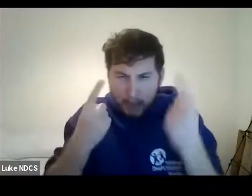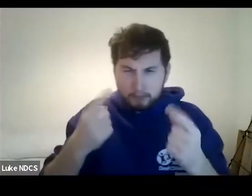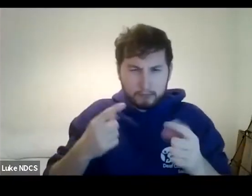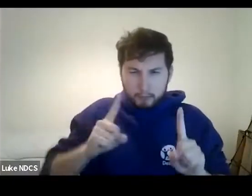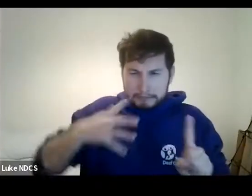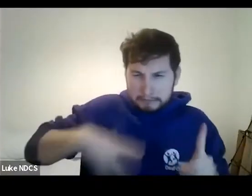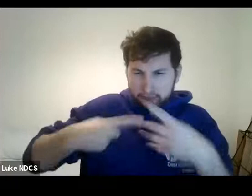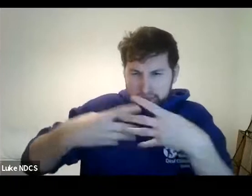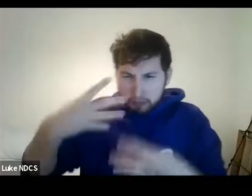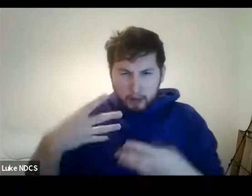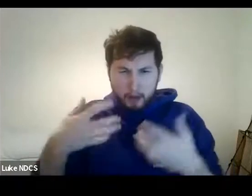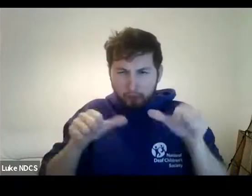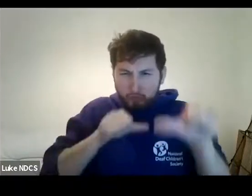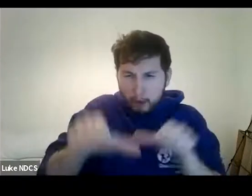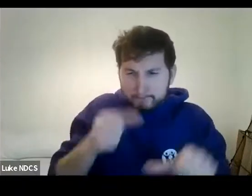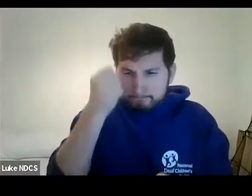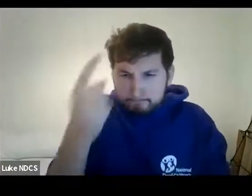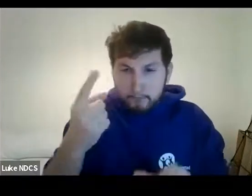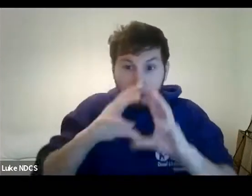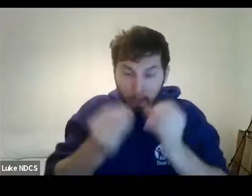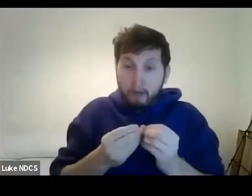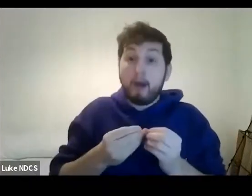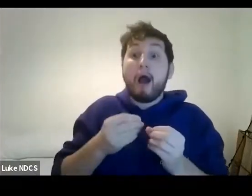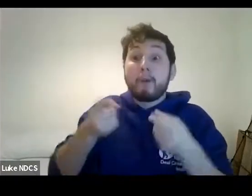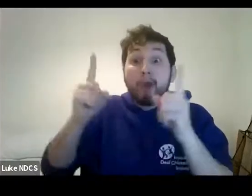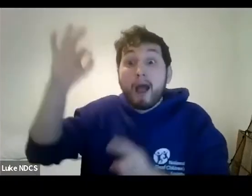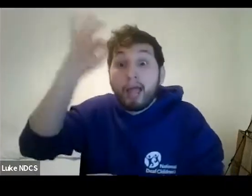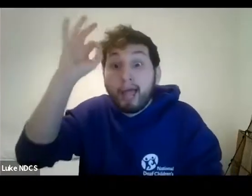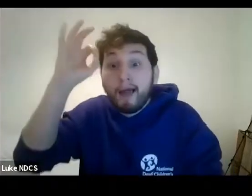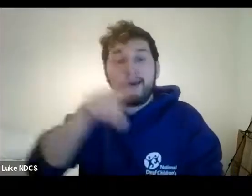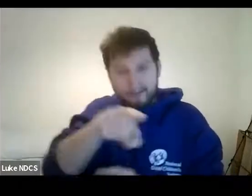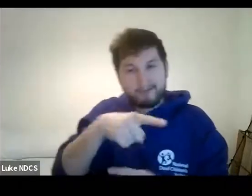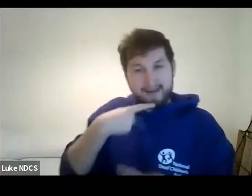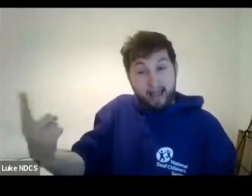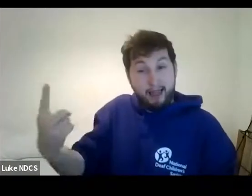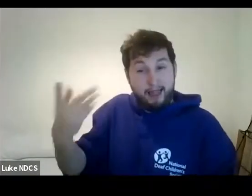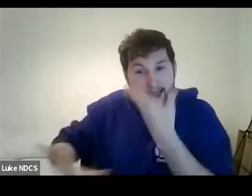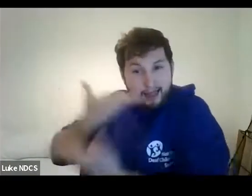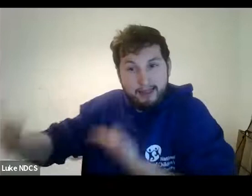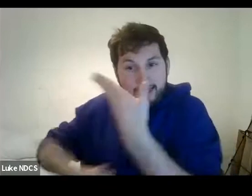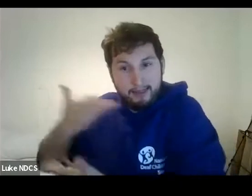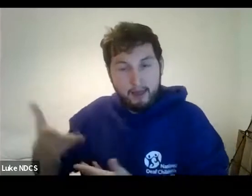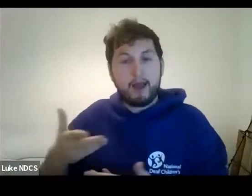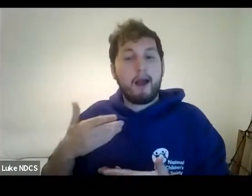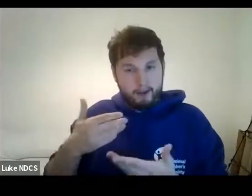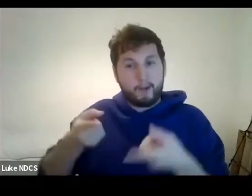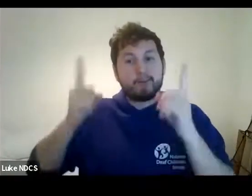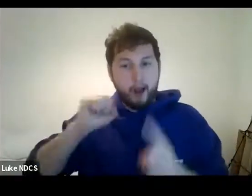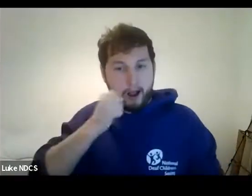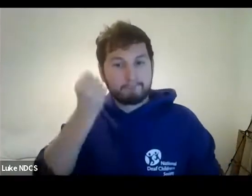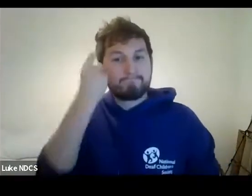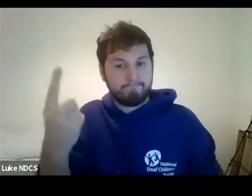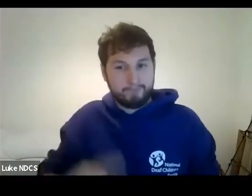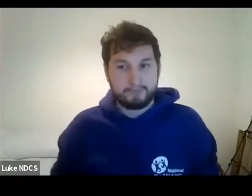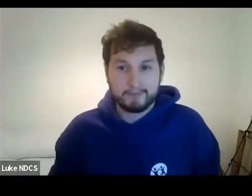Work. So you understand how the system works, you understand what you need, you understand the process. So then if your employer isn't familiar with